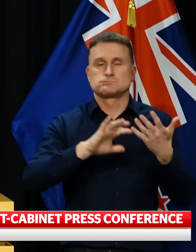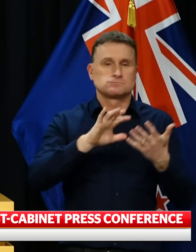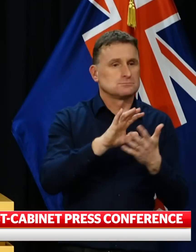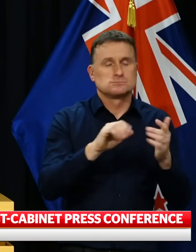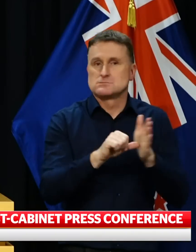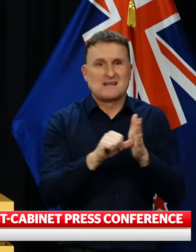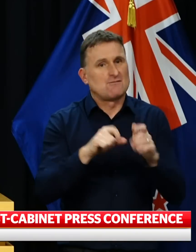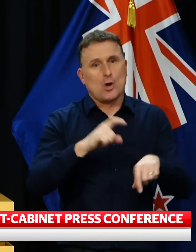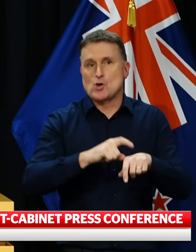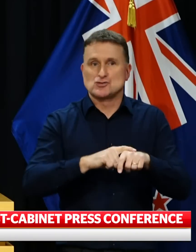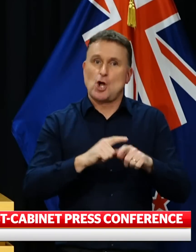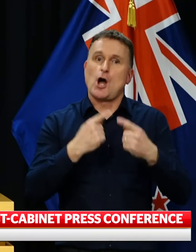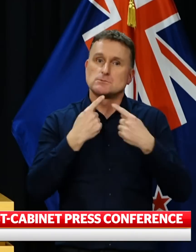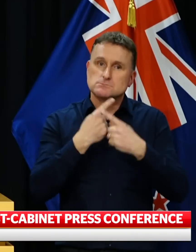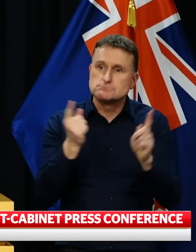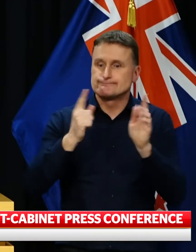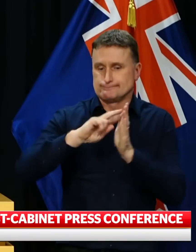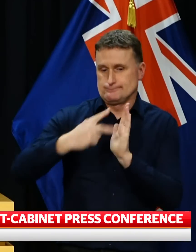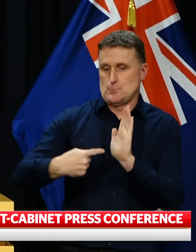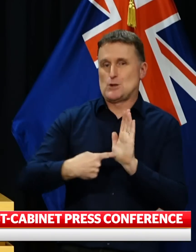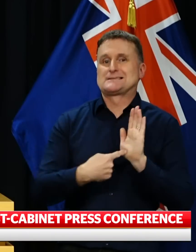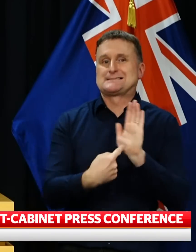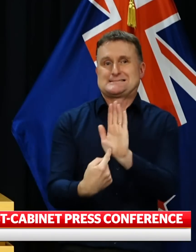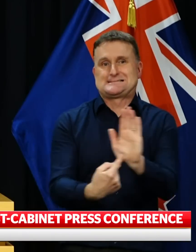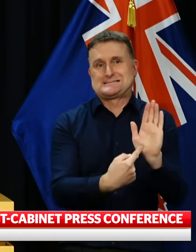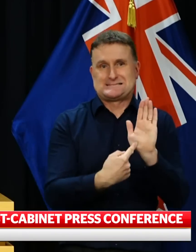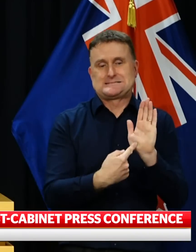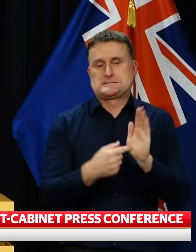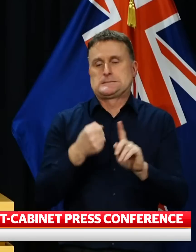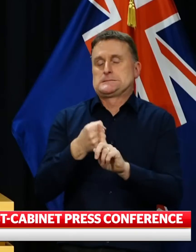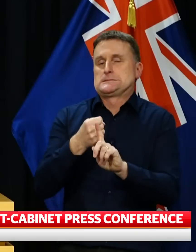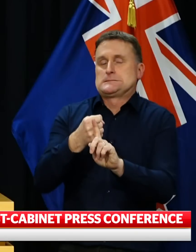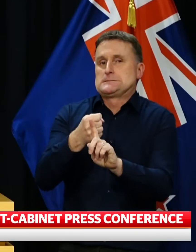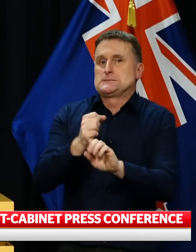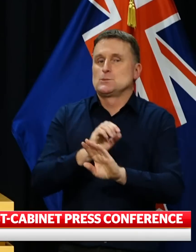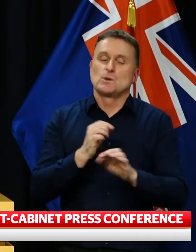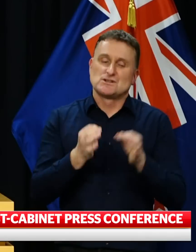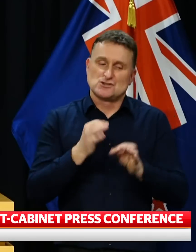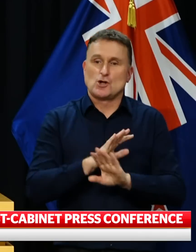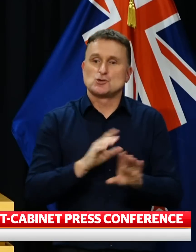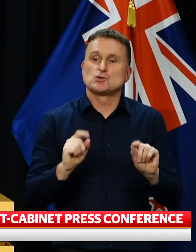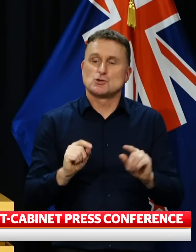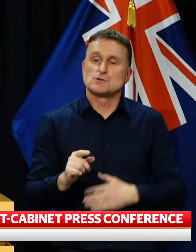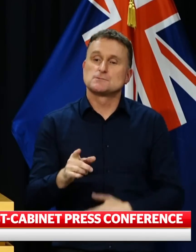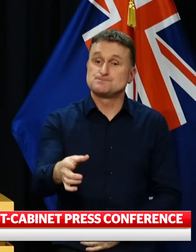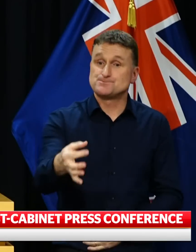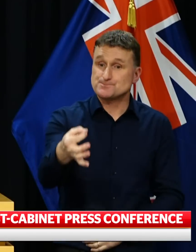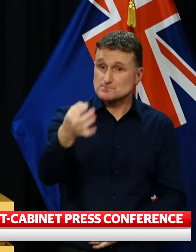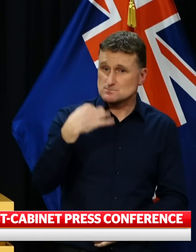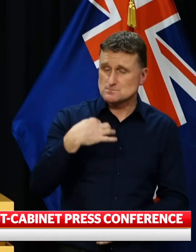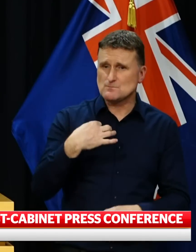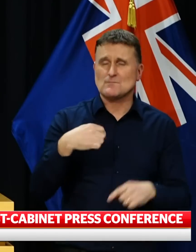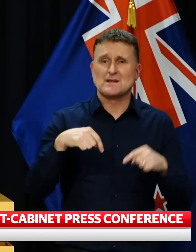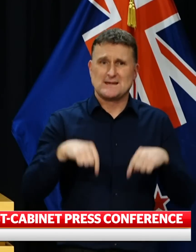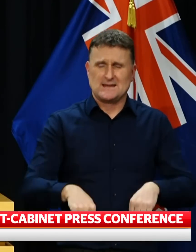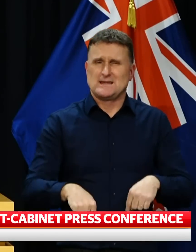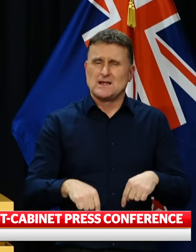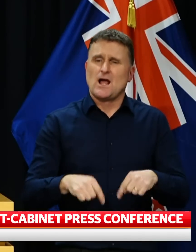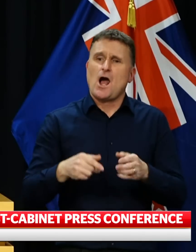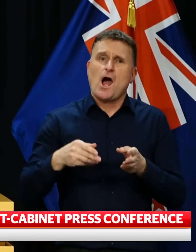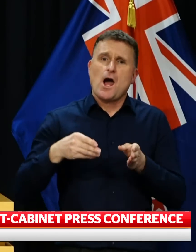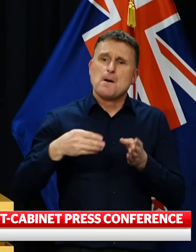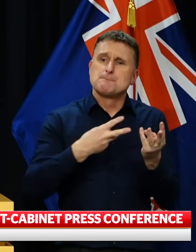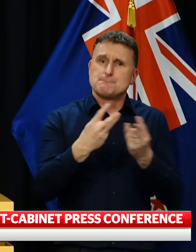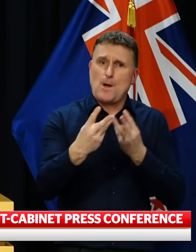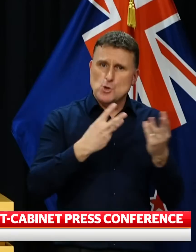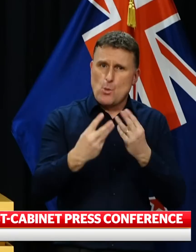community, that wasn't the time to press ahead more aggressively with that work. State Highway 35 suffered closure again